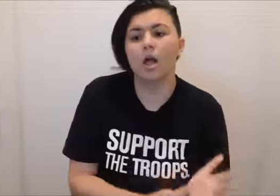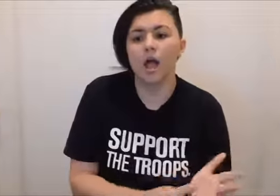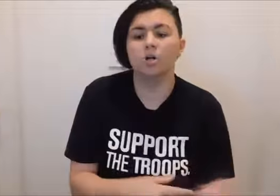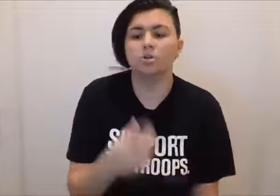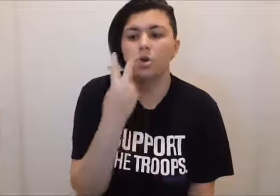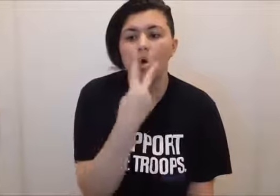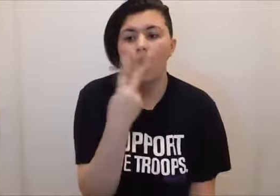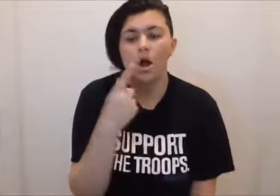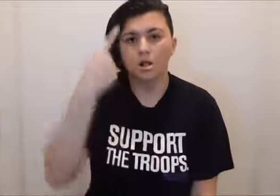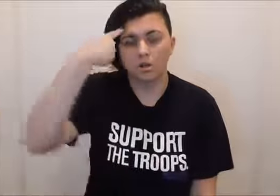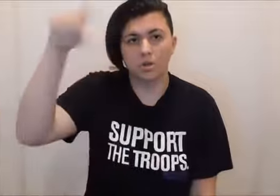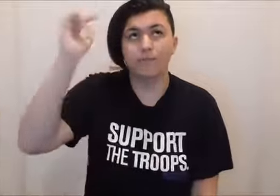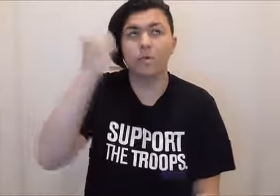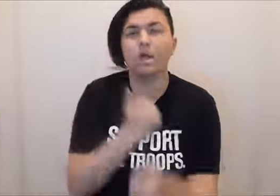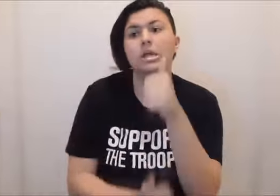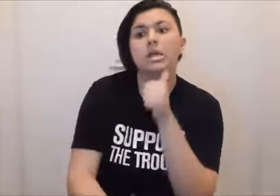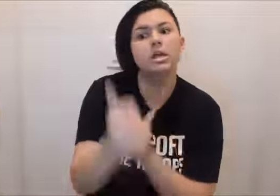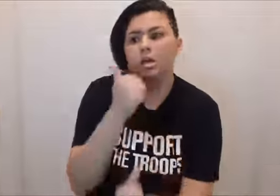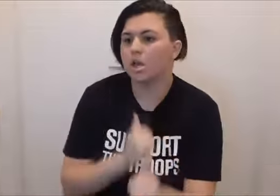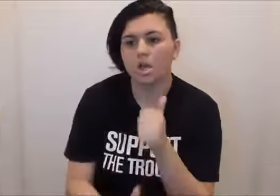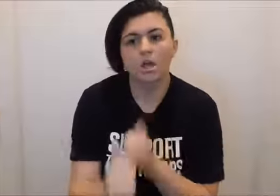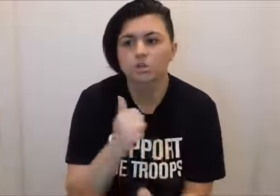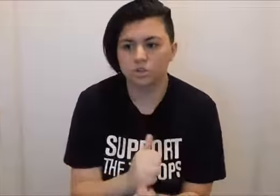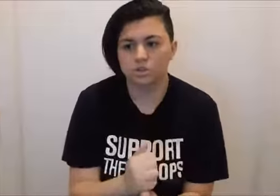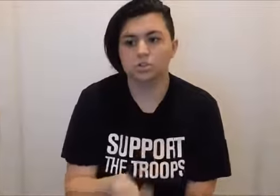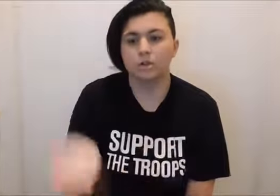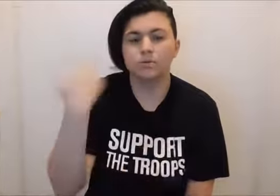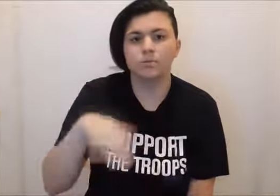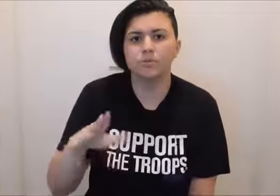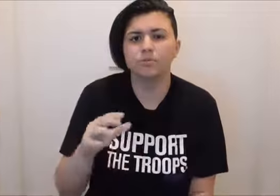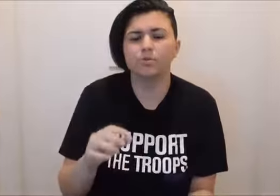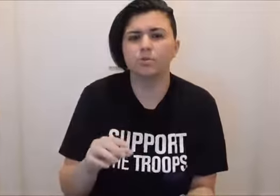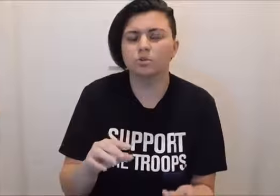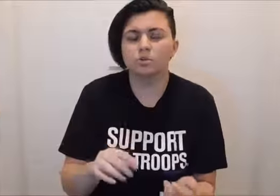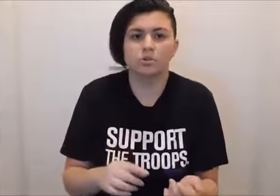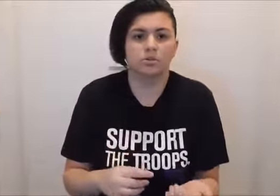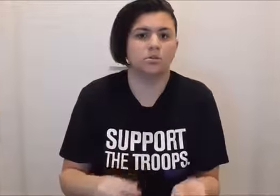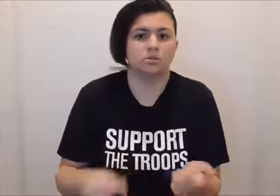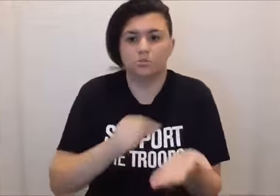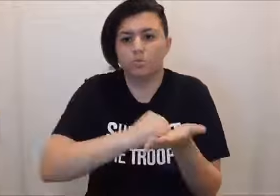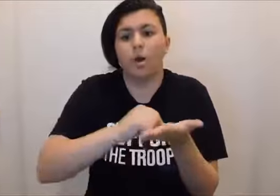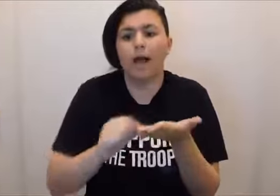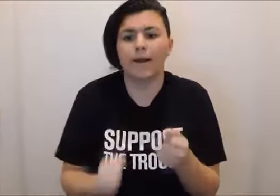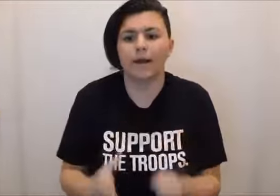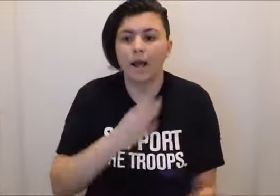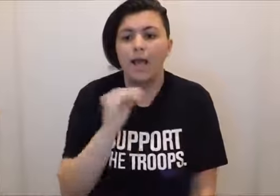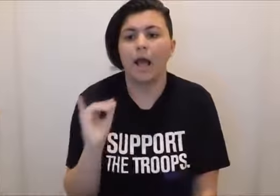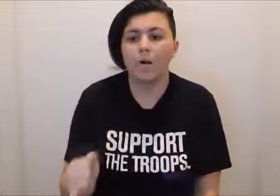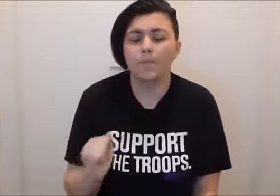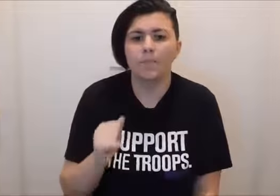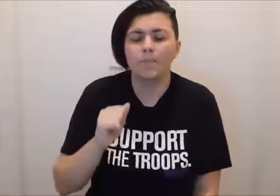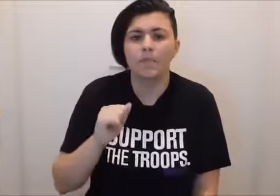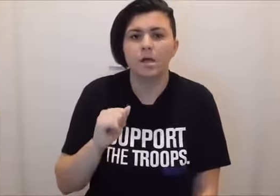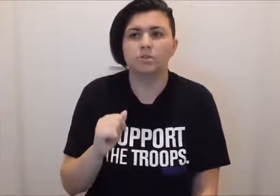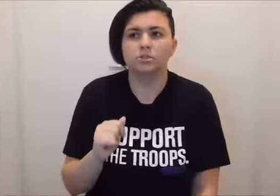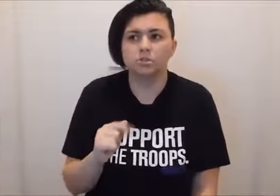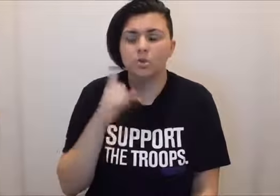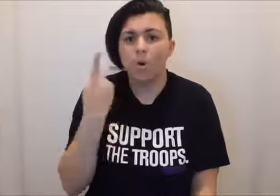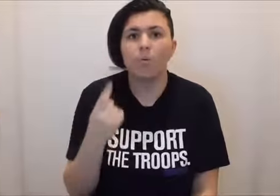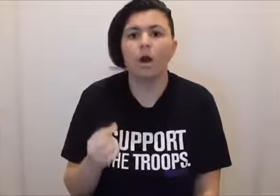What's interesting about the story is that it's most likely passed on orally for years before being written down, and it's one of the only